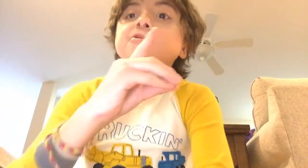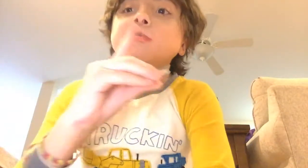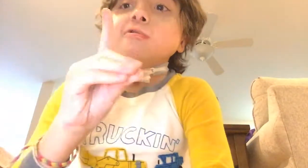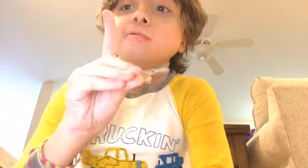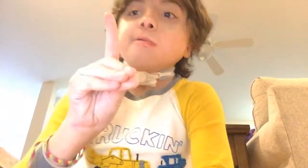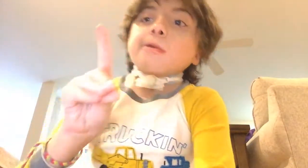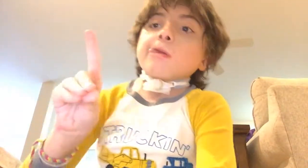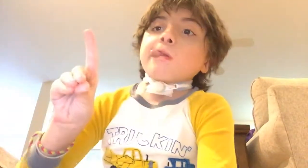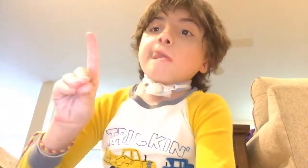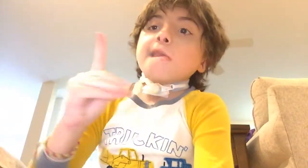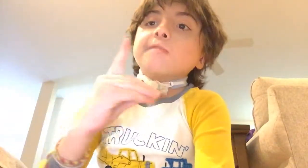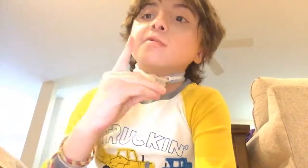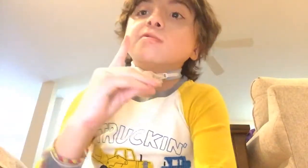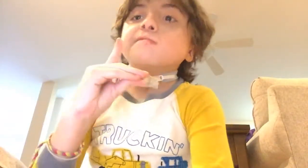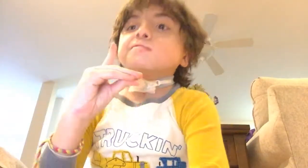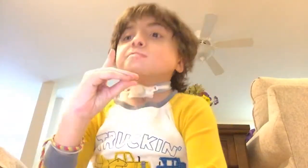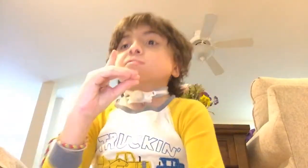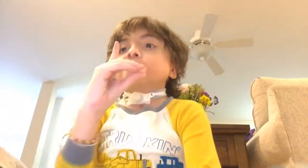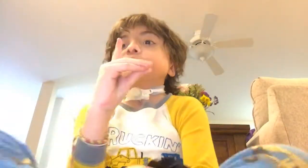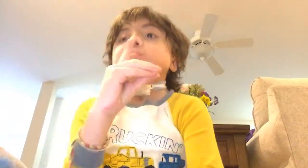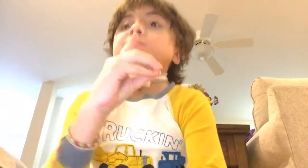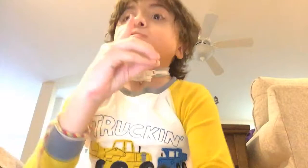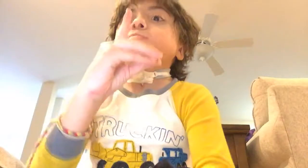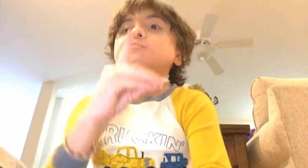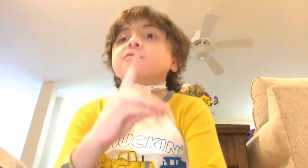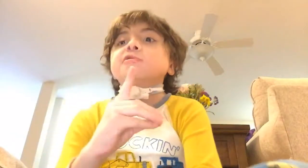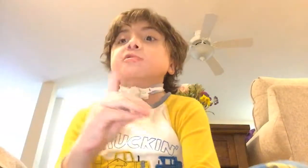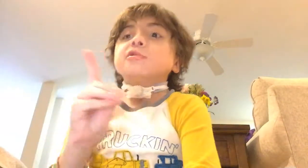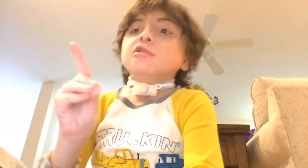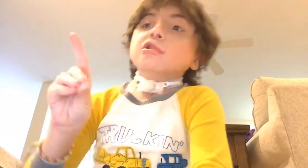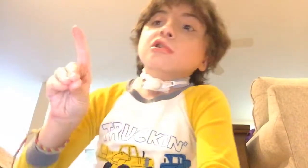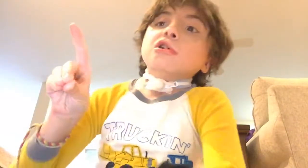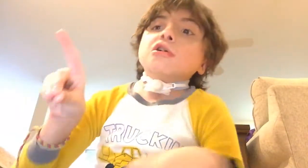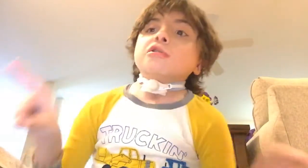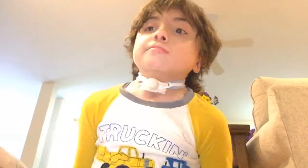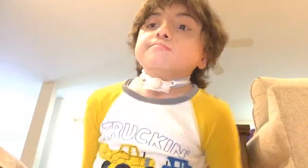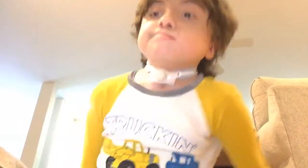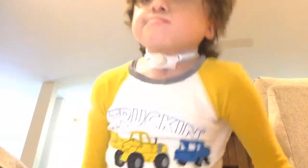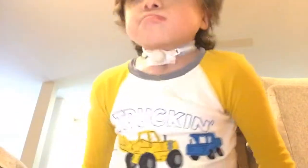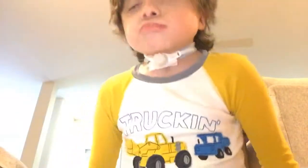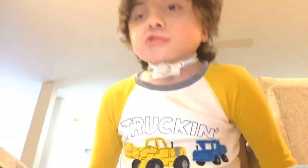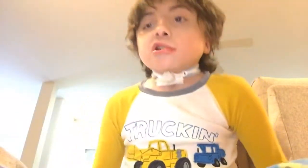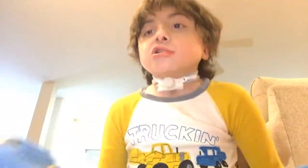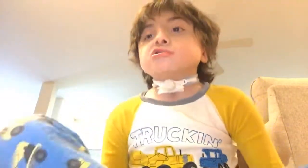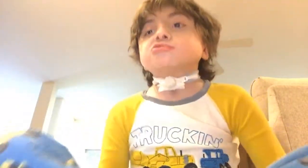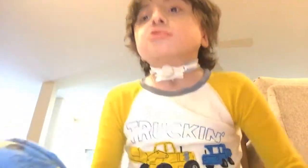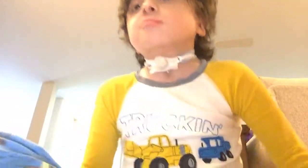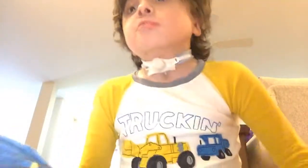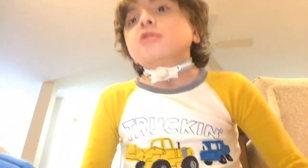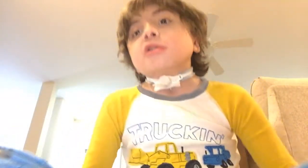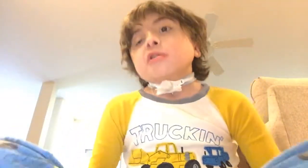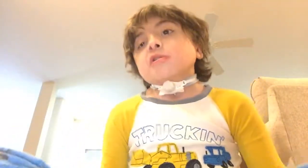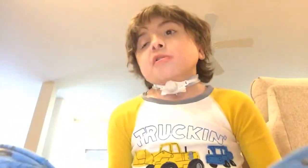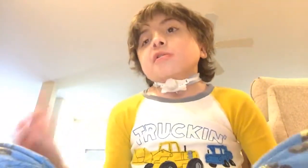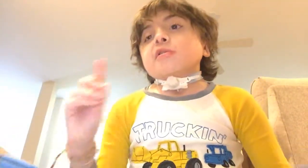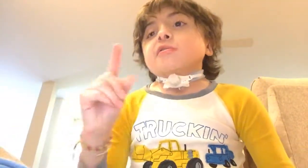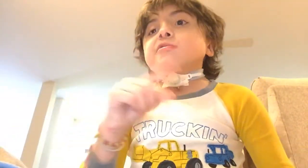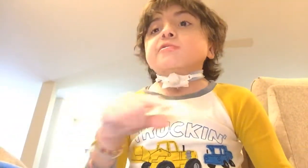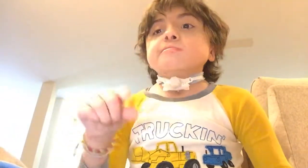D, video 4, video 4, D, so D